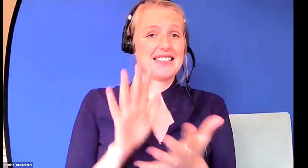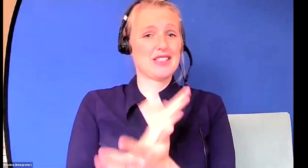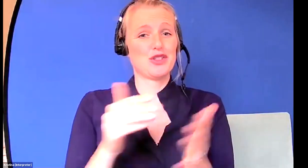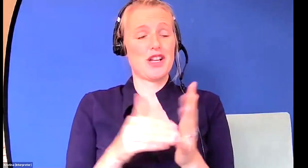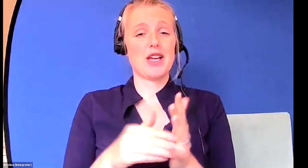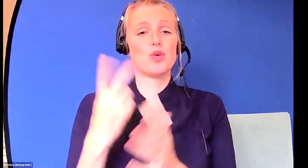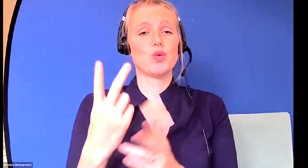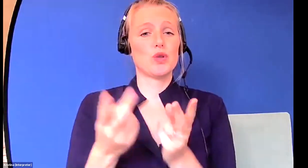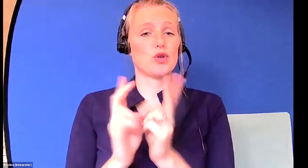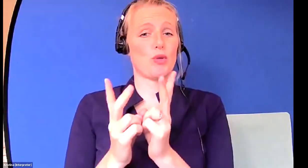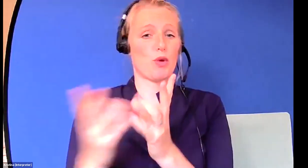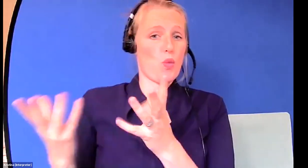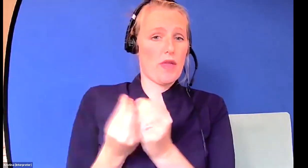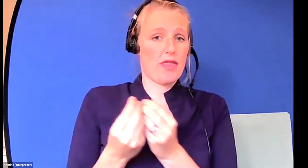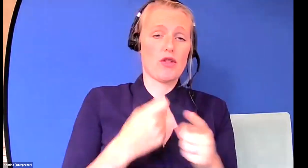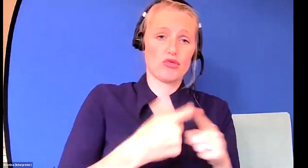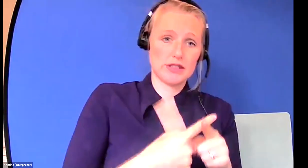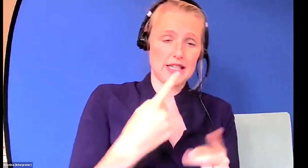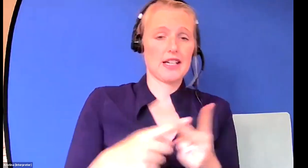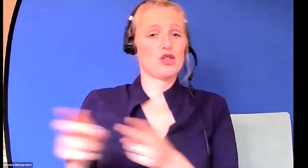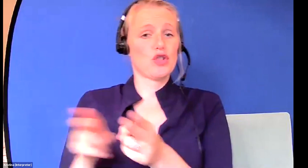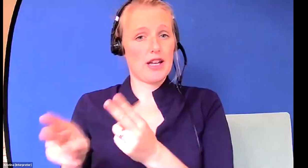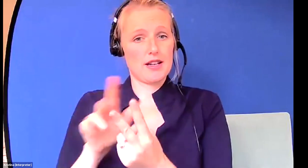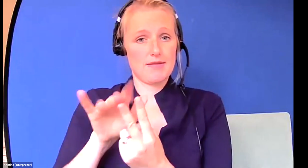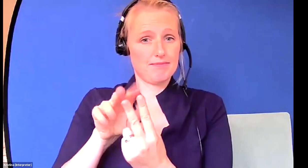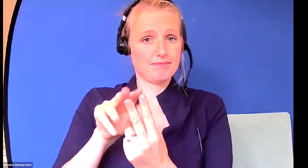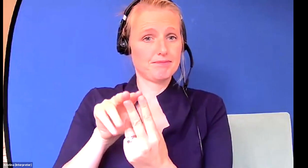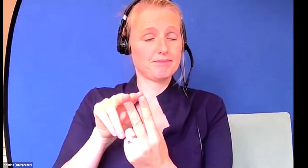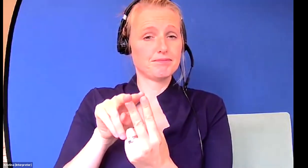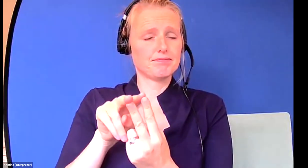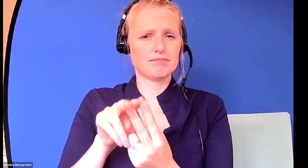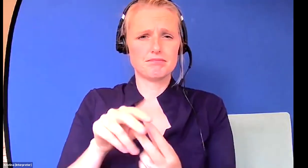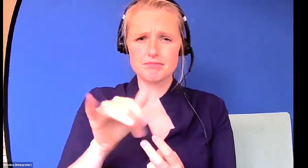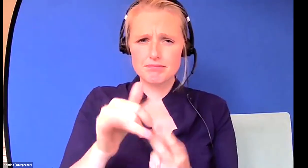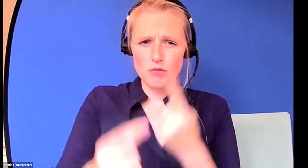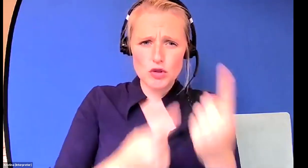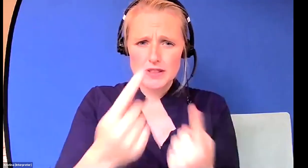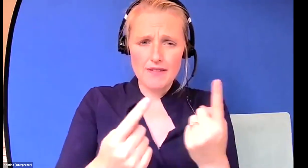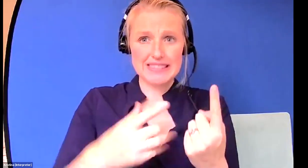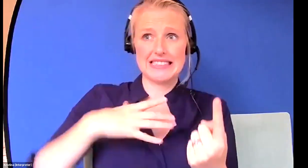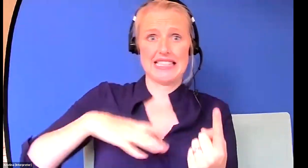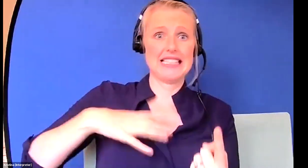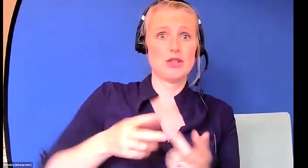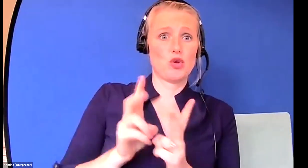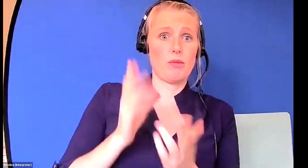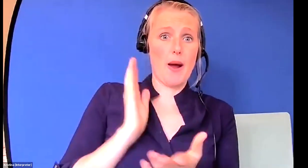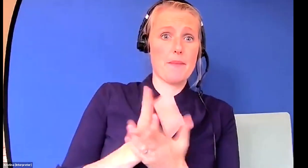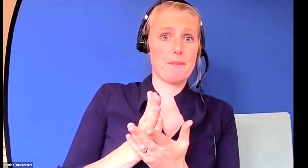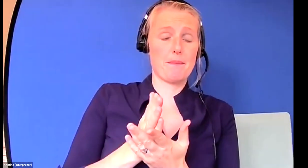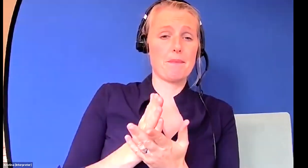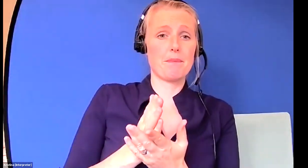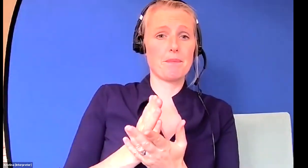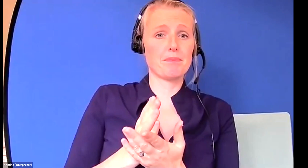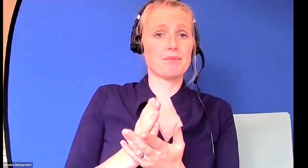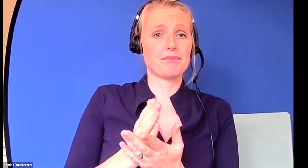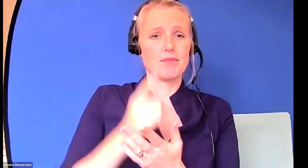2 interpreters joining us, Christina Laverty and Janet Beck. And if you are requiring assistance with this,